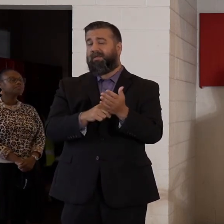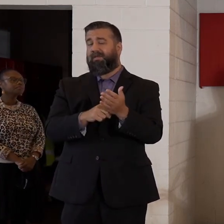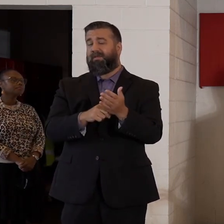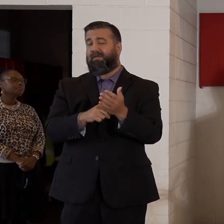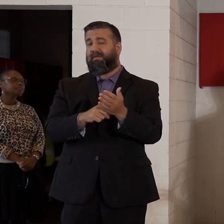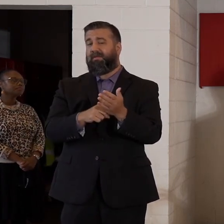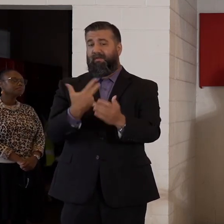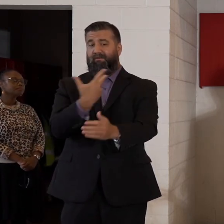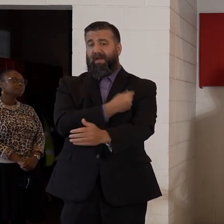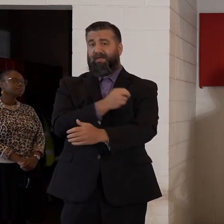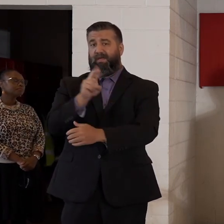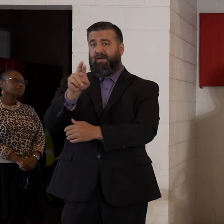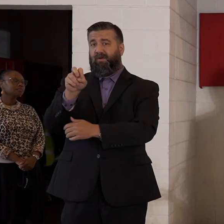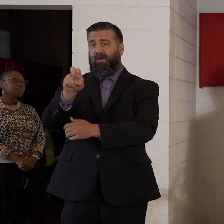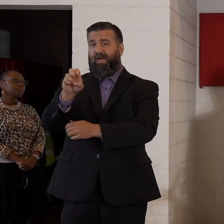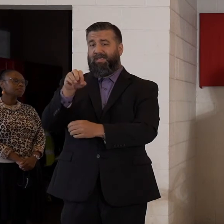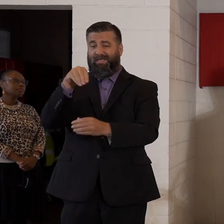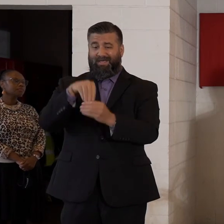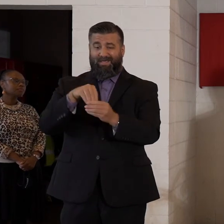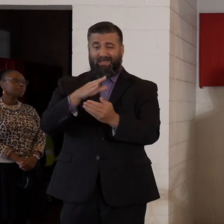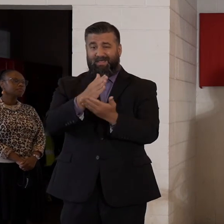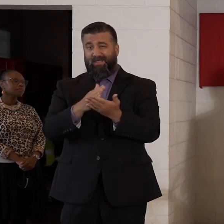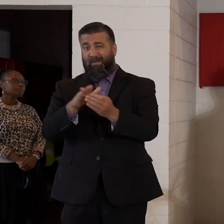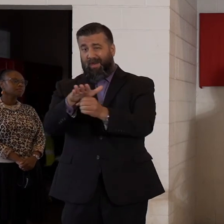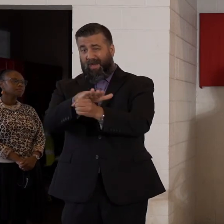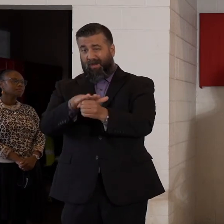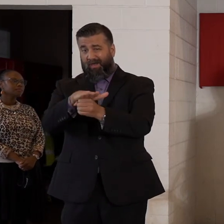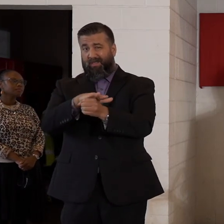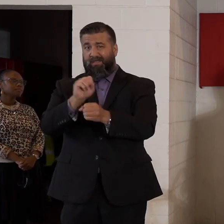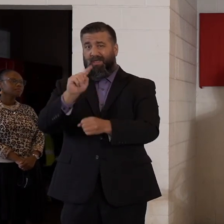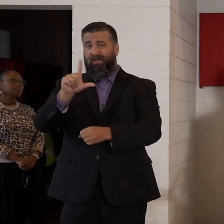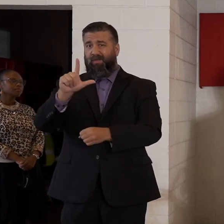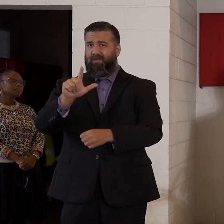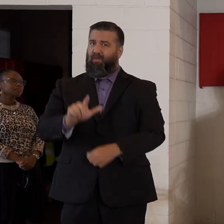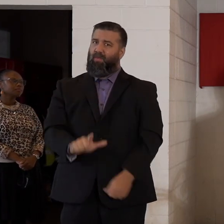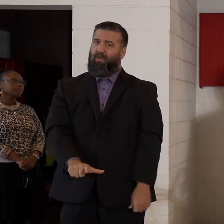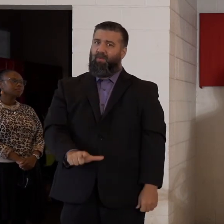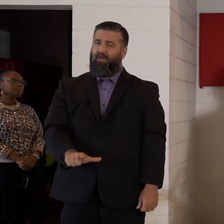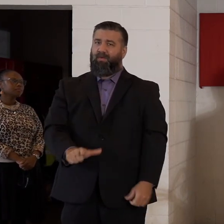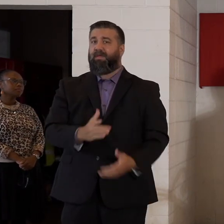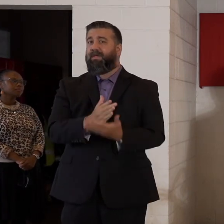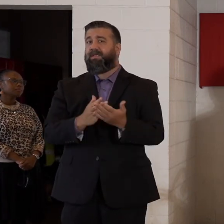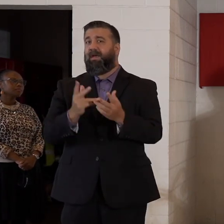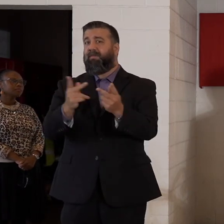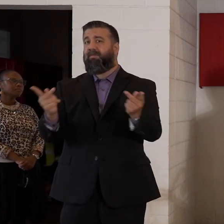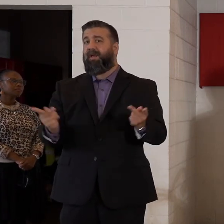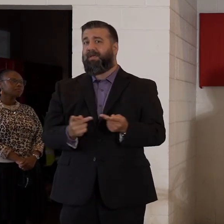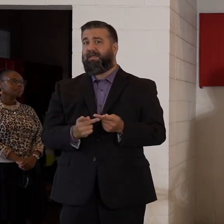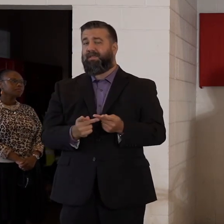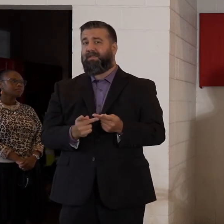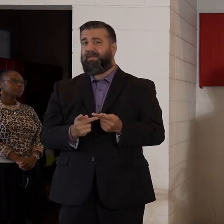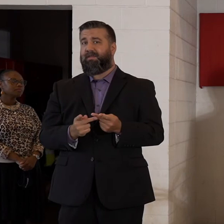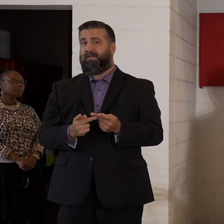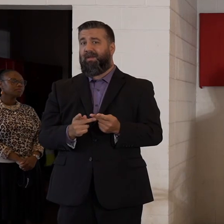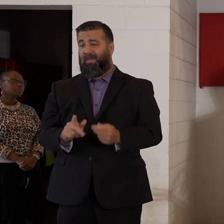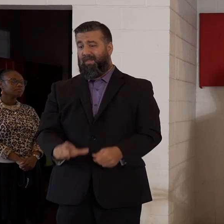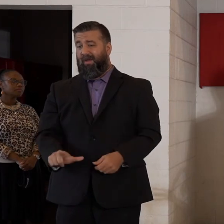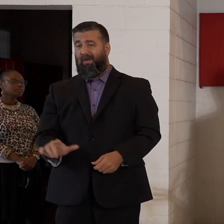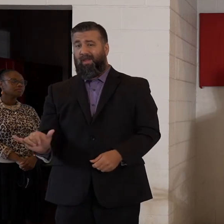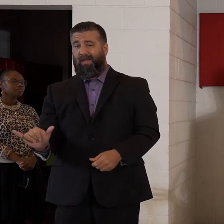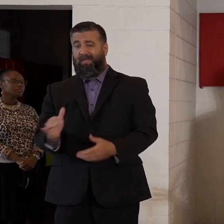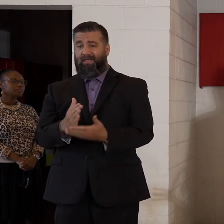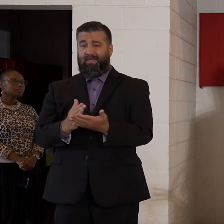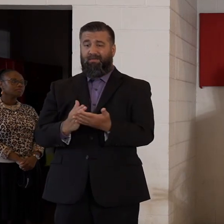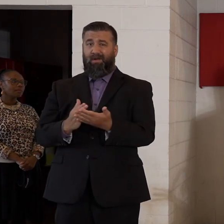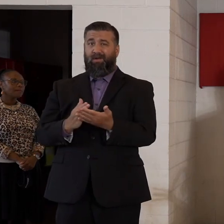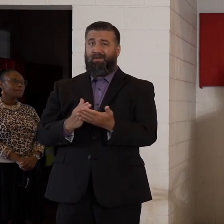vaccination rates in some of our zip codes in St. Louis County are way too low. In some places they're as low as some parts